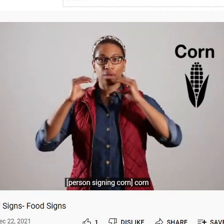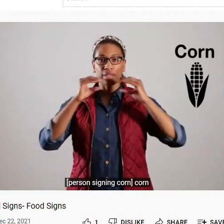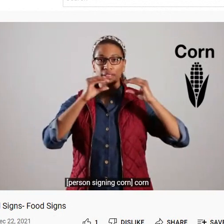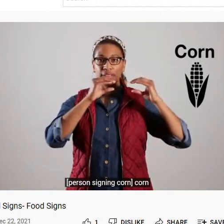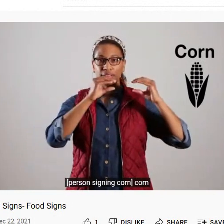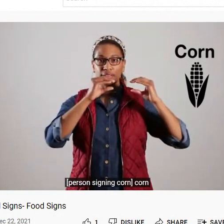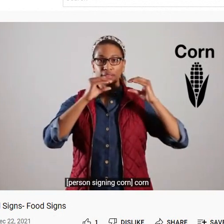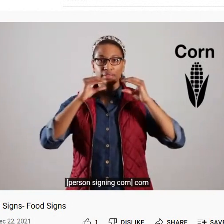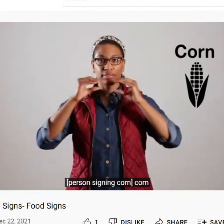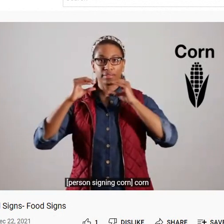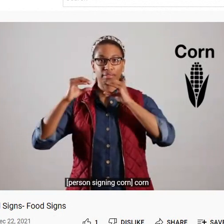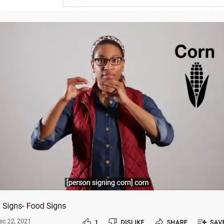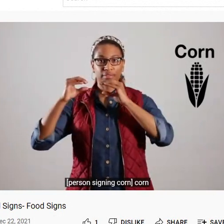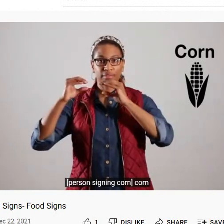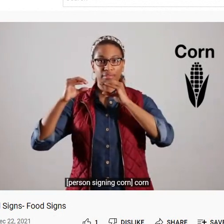Corn.